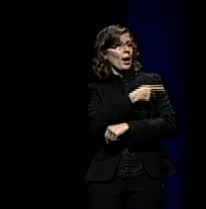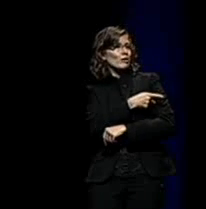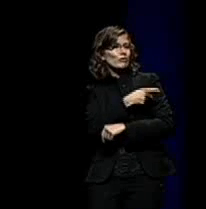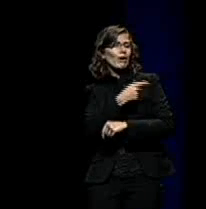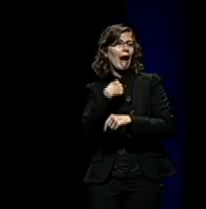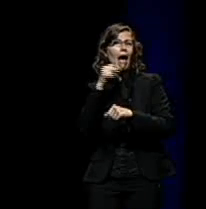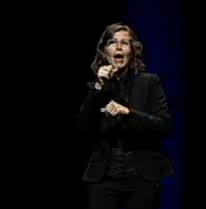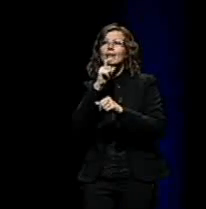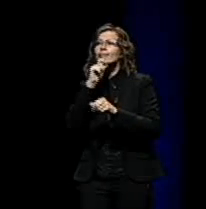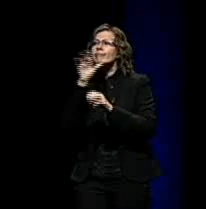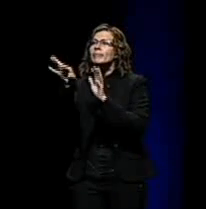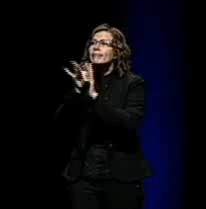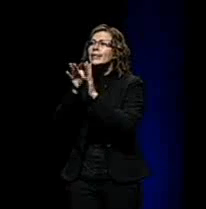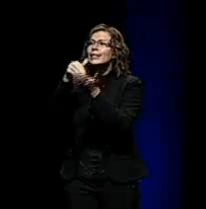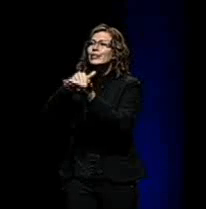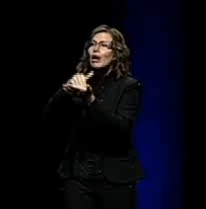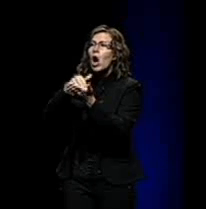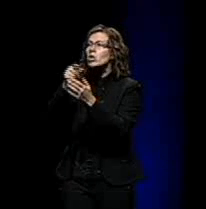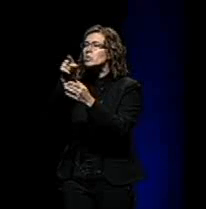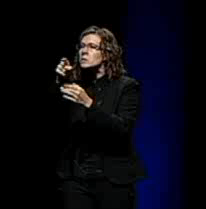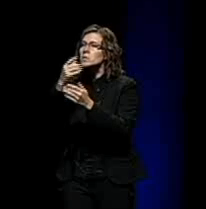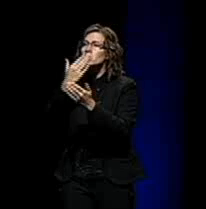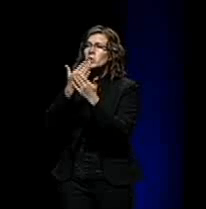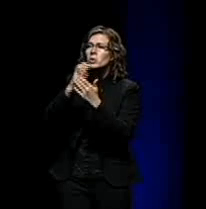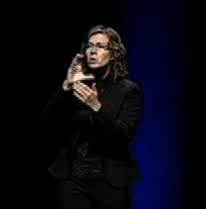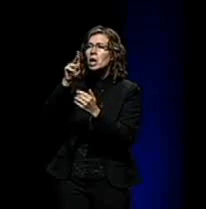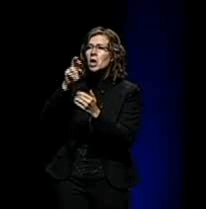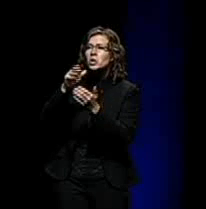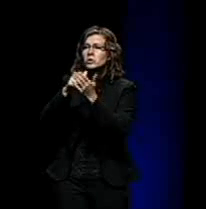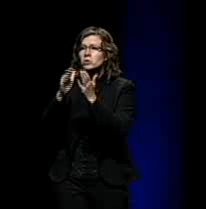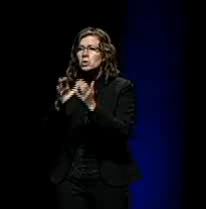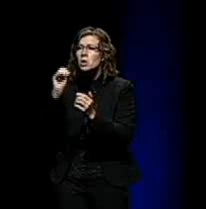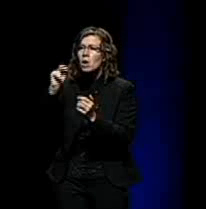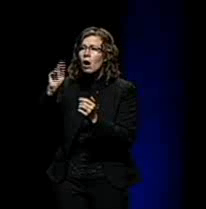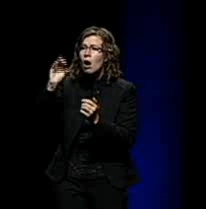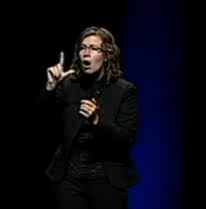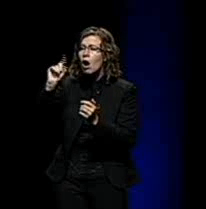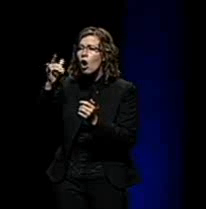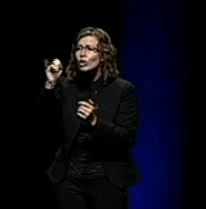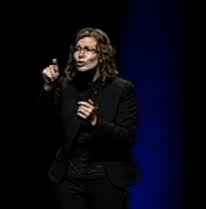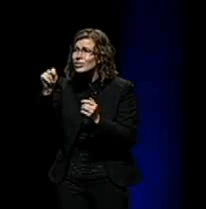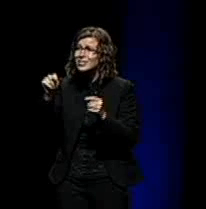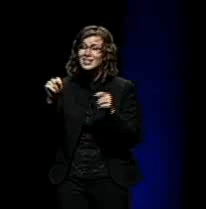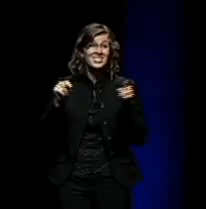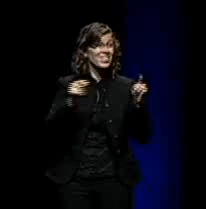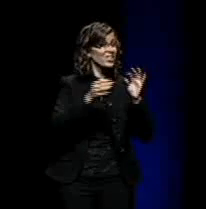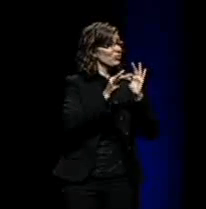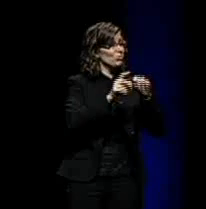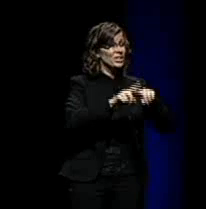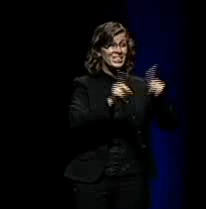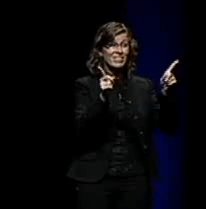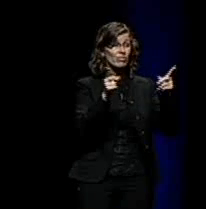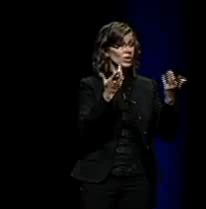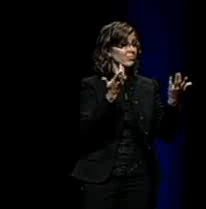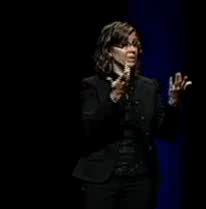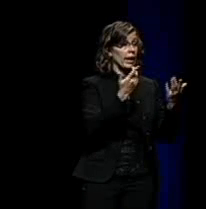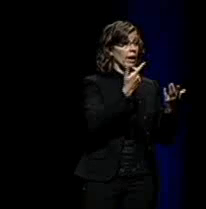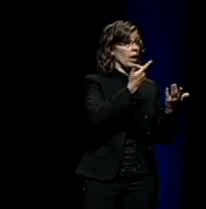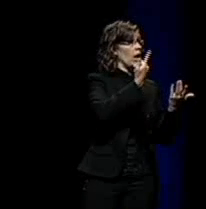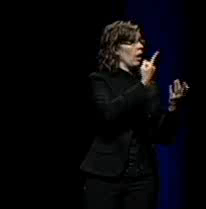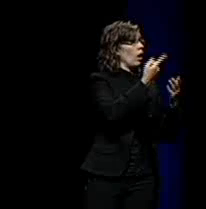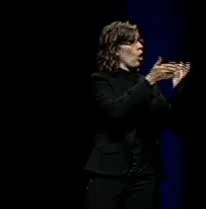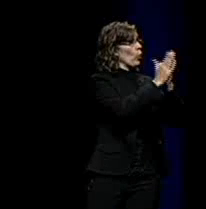in most of our deaf communities. We call a doctor, they call the agency, the interpreting agency, and